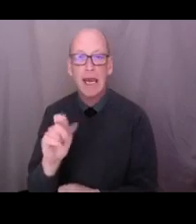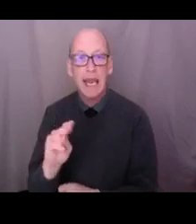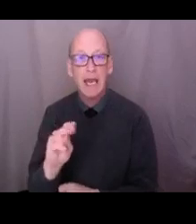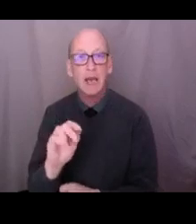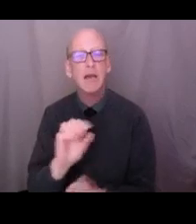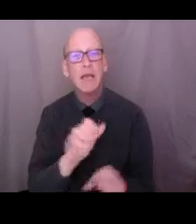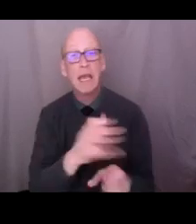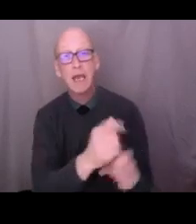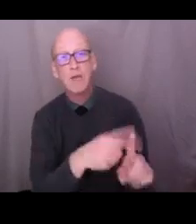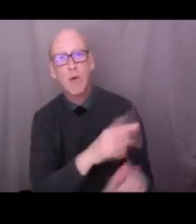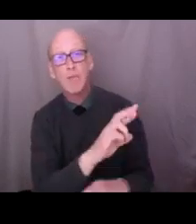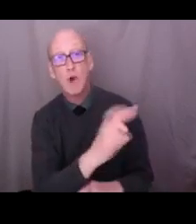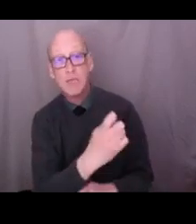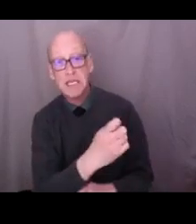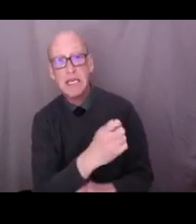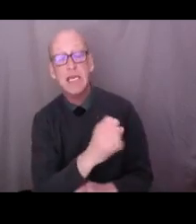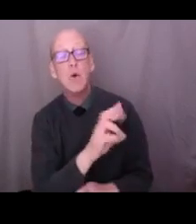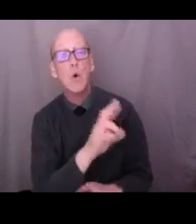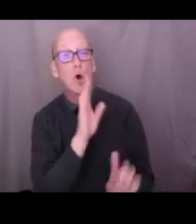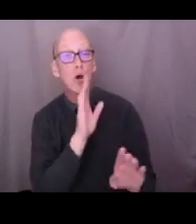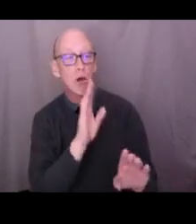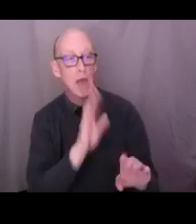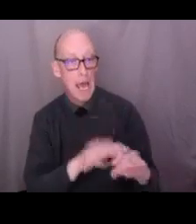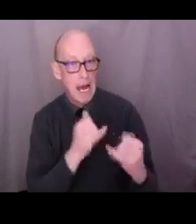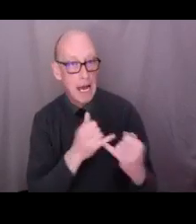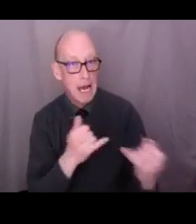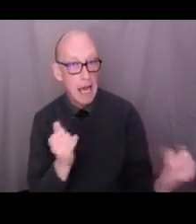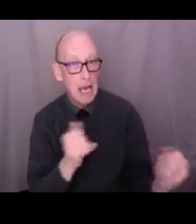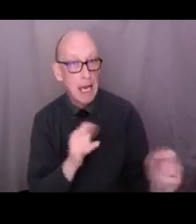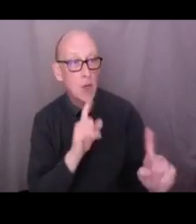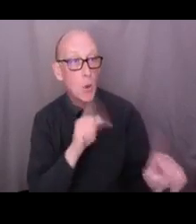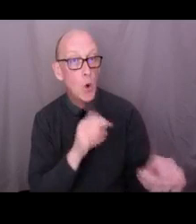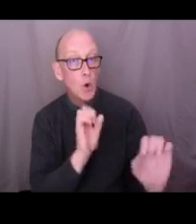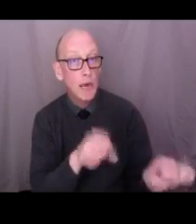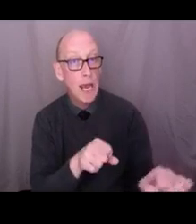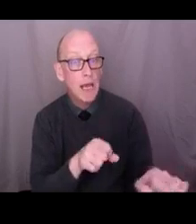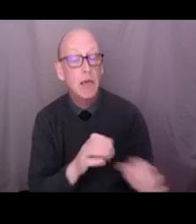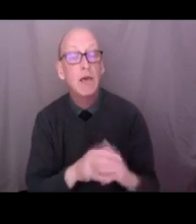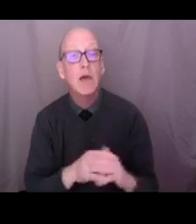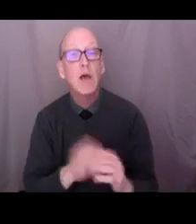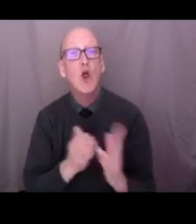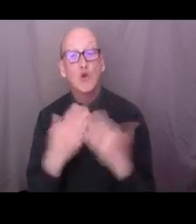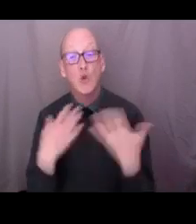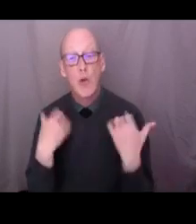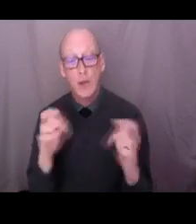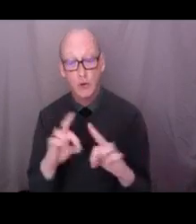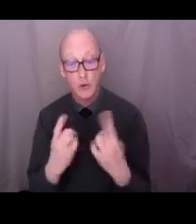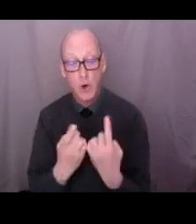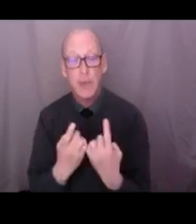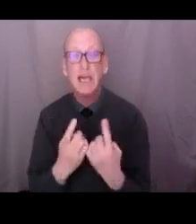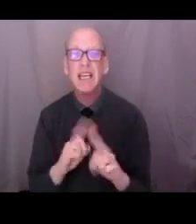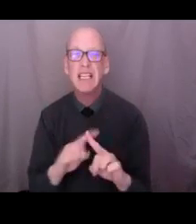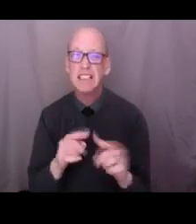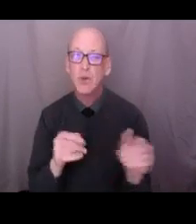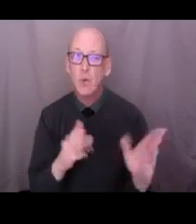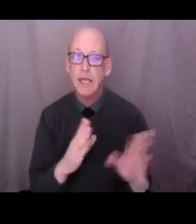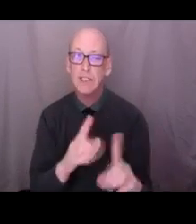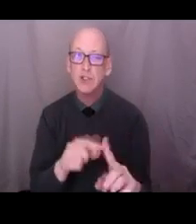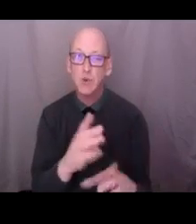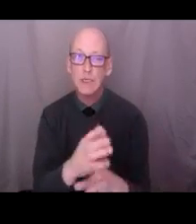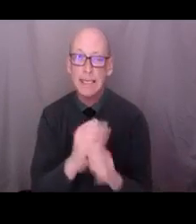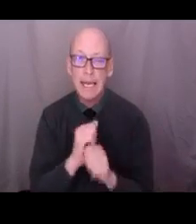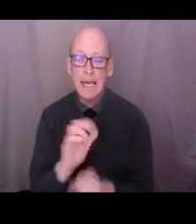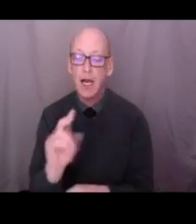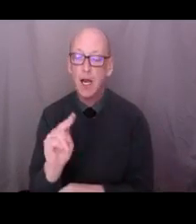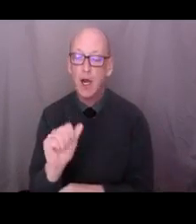also order it online through Ohio Harm Reduction Coalition. You can get it through the health department. So there are a lot of ways to access